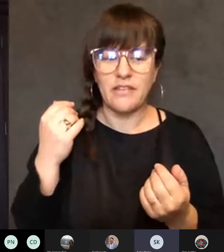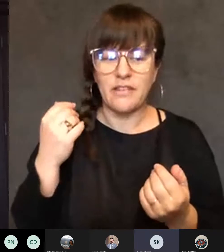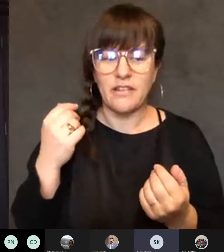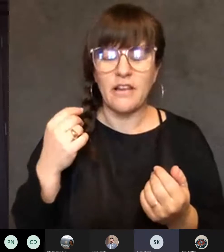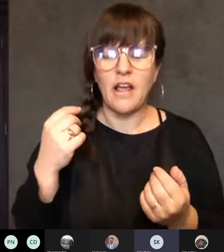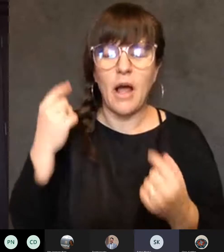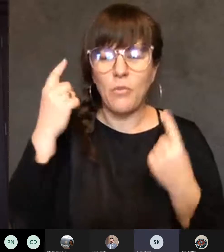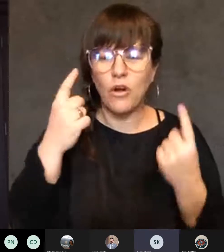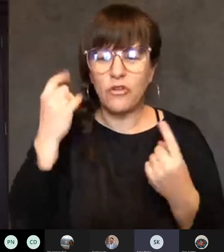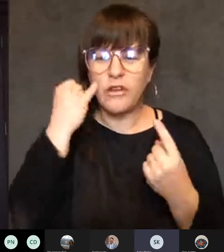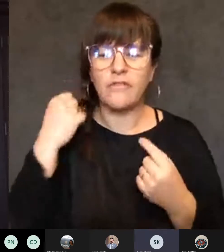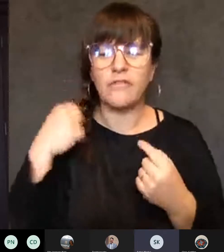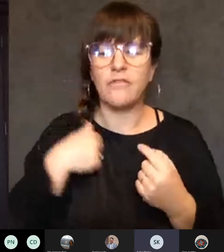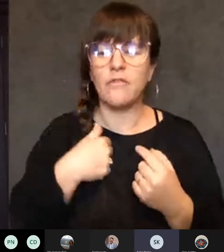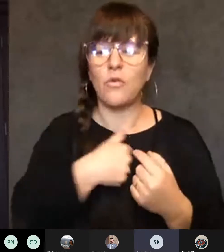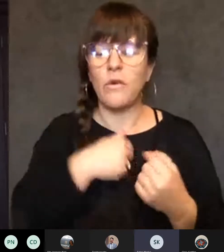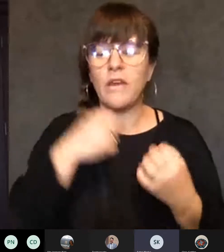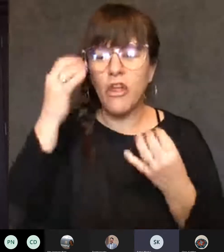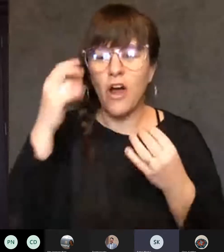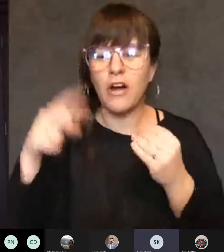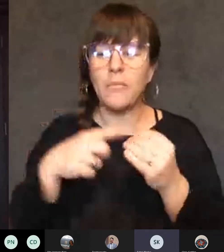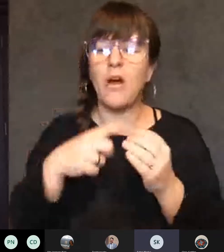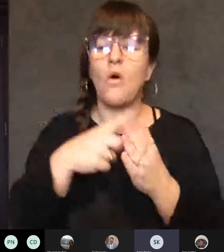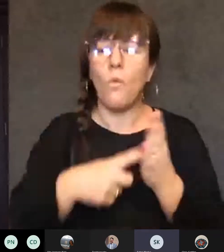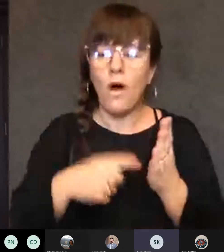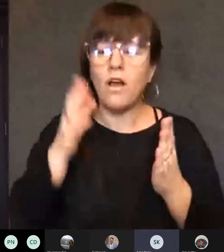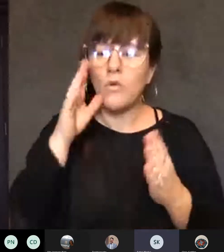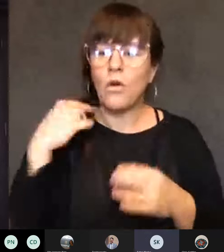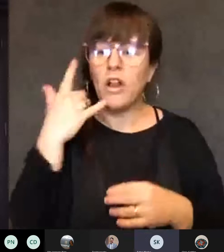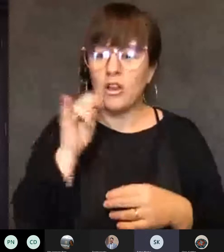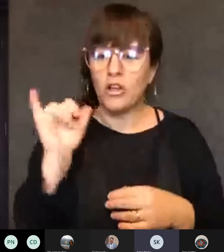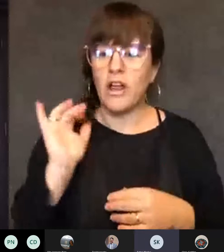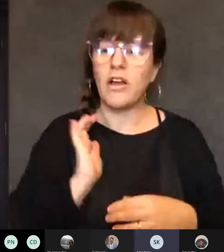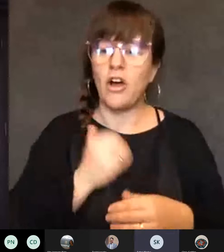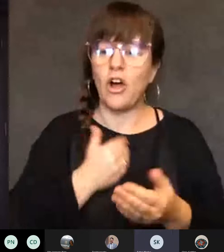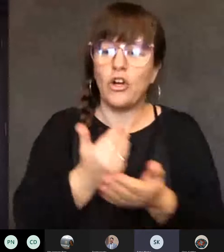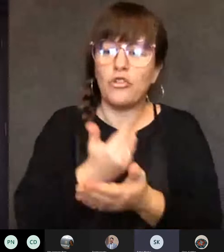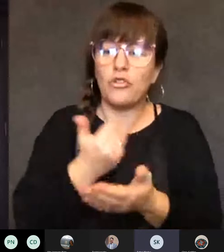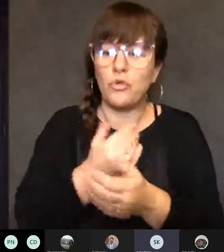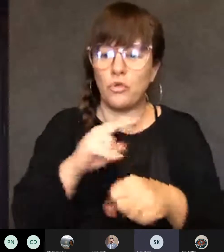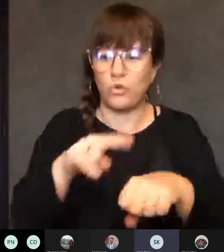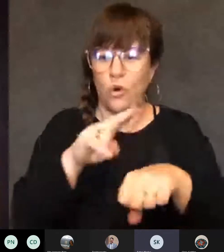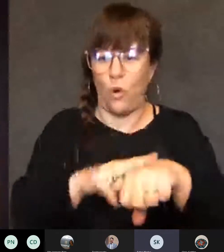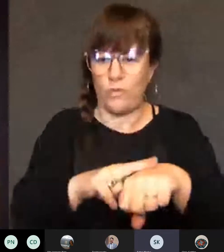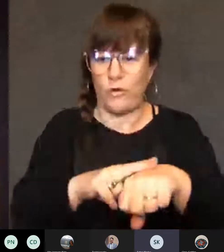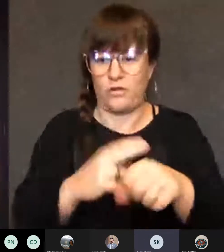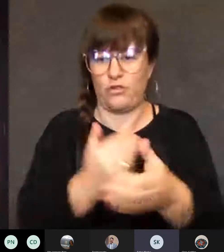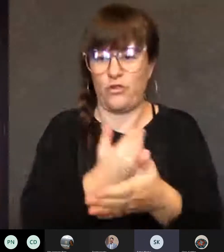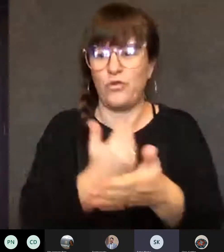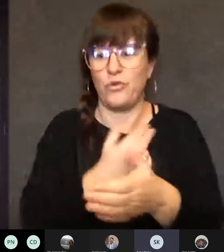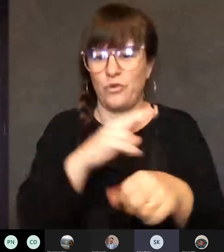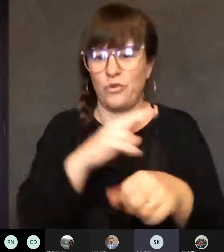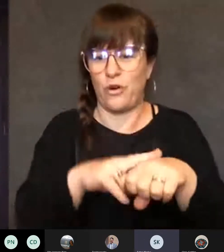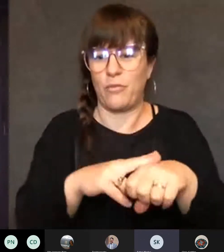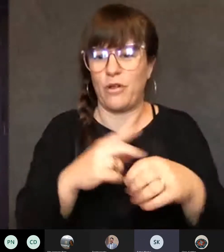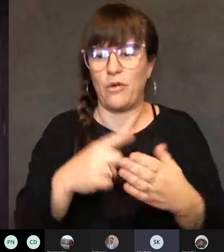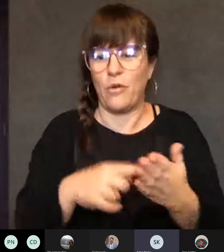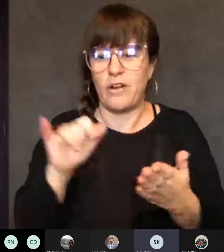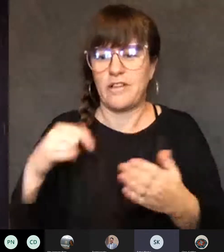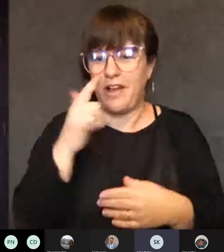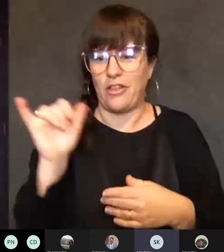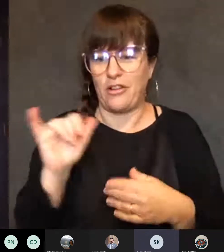is going to look like going forward. That is a great question, Sahej, and I feel like, as a